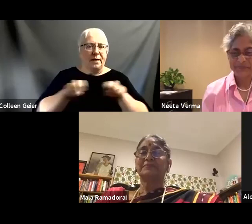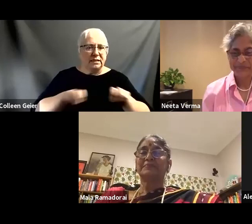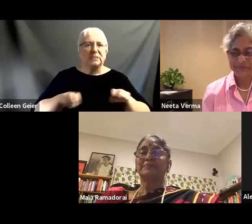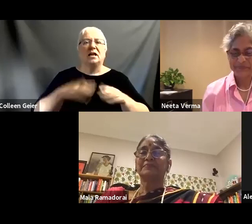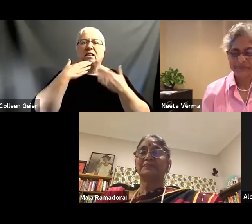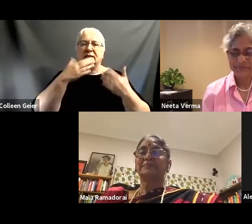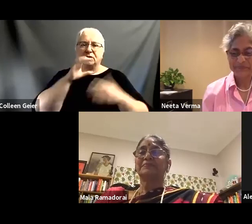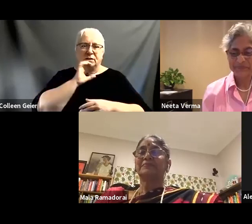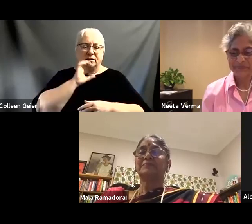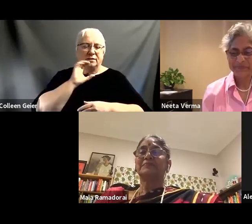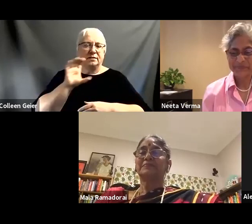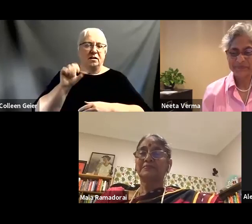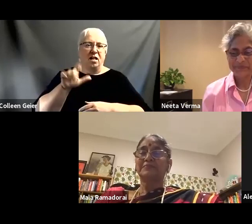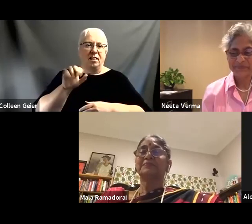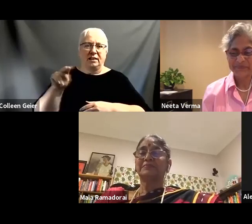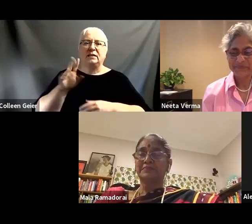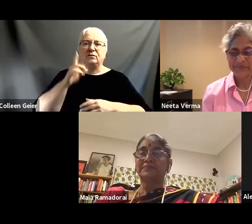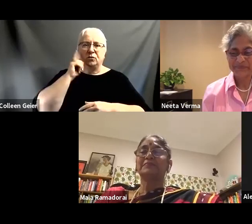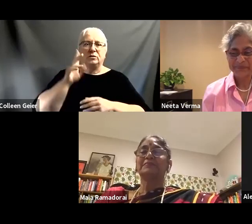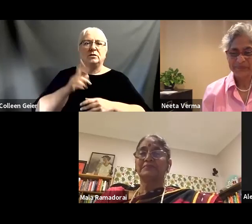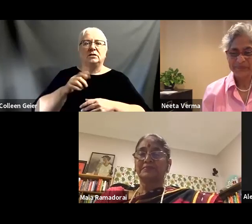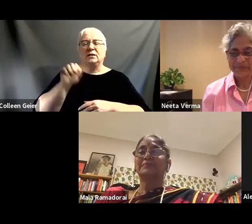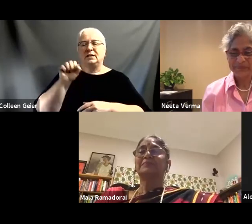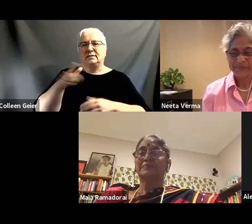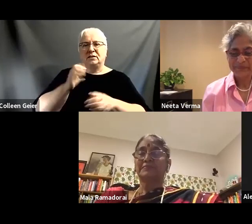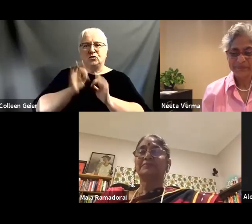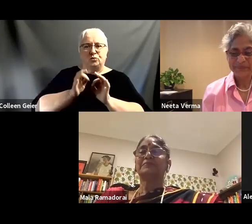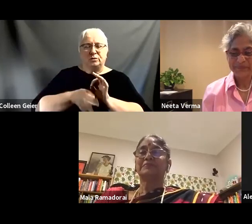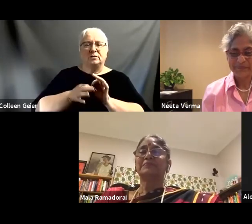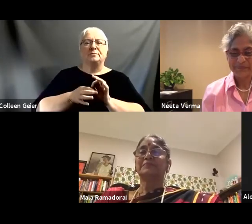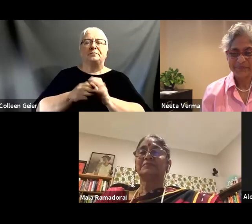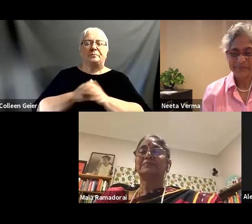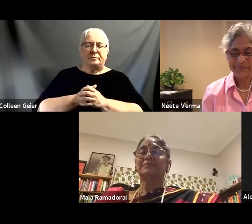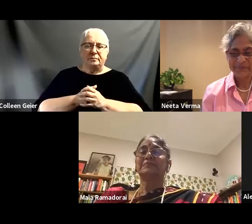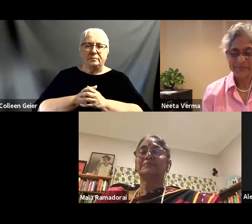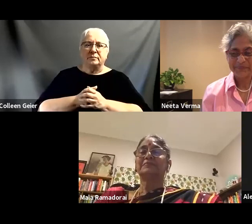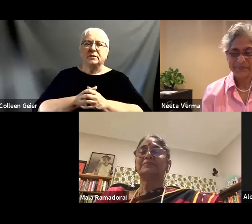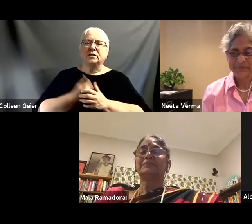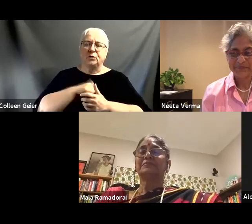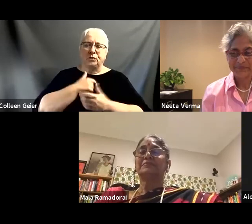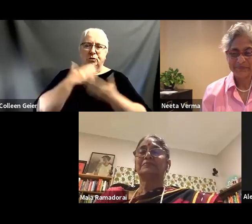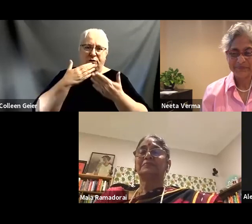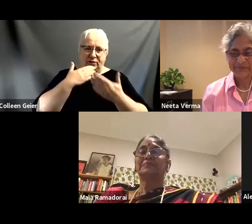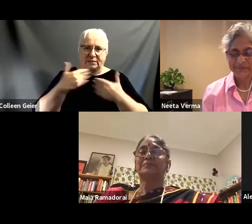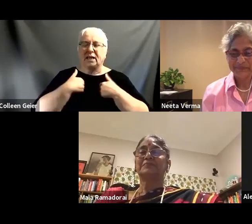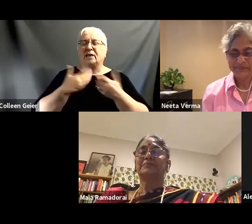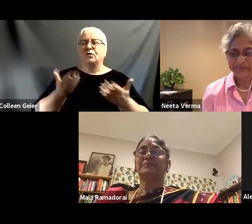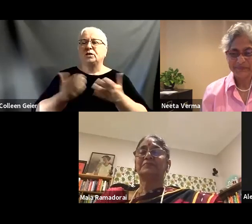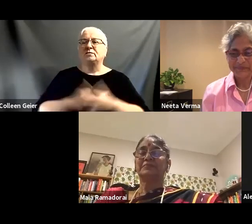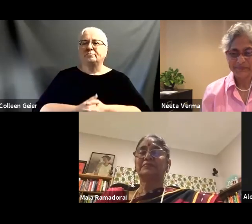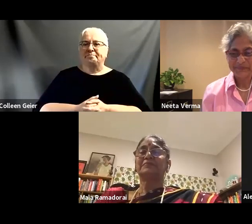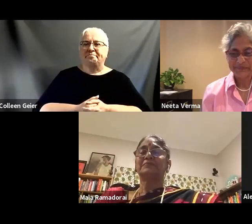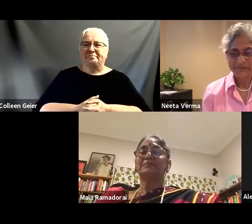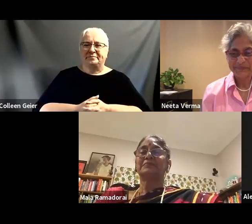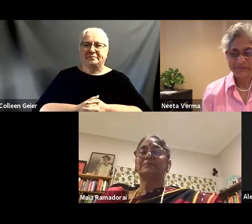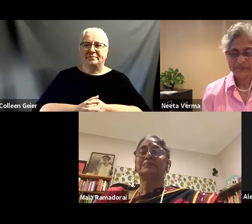to Colleen Geyer for providing American Sign Language simultaneous interpretation. We were very grateful to have you here. Thank